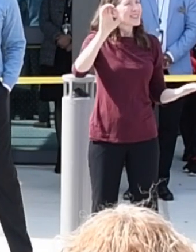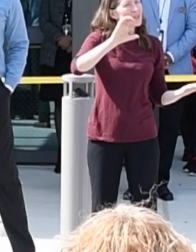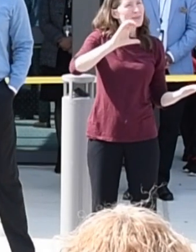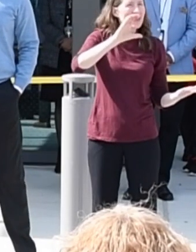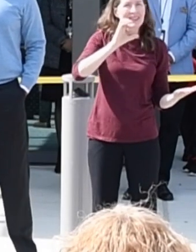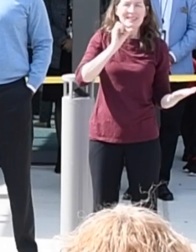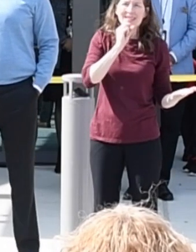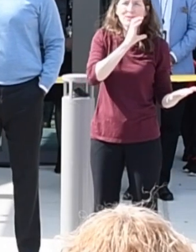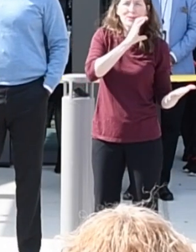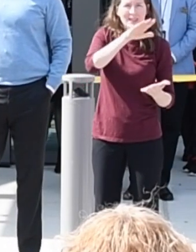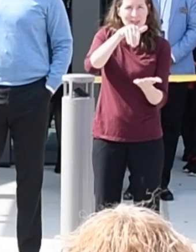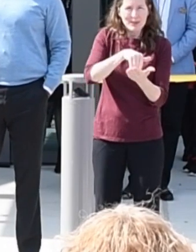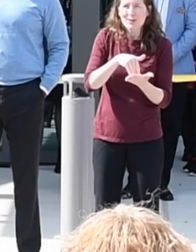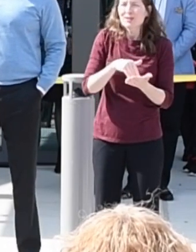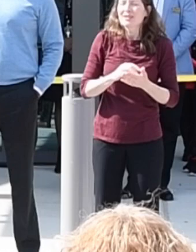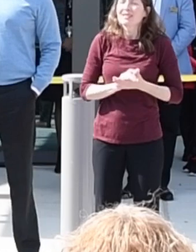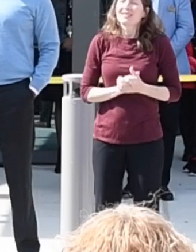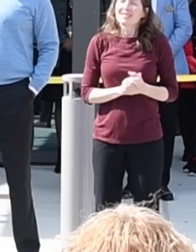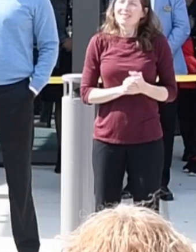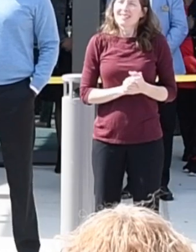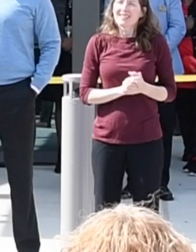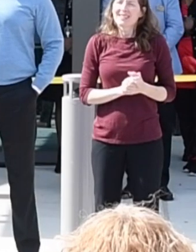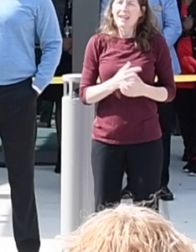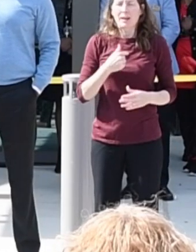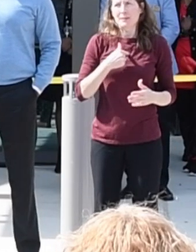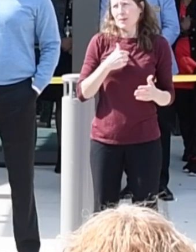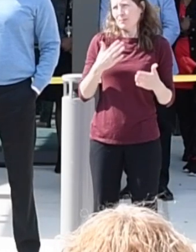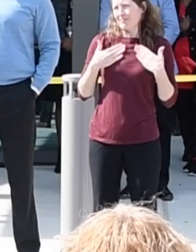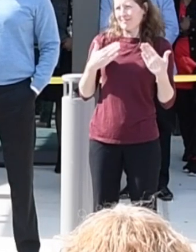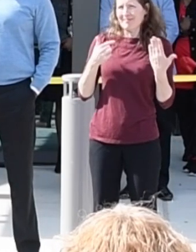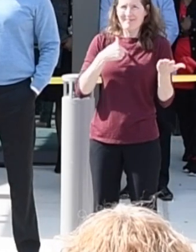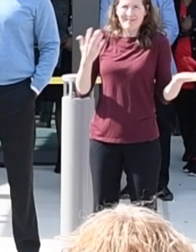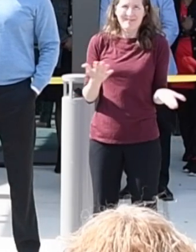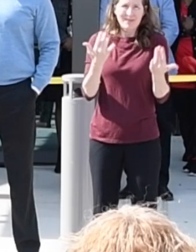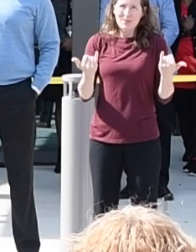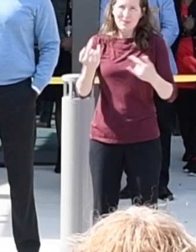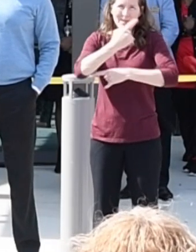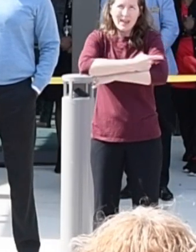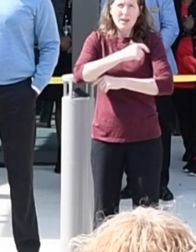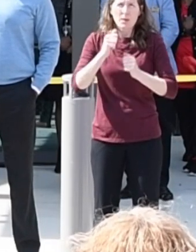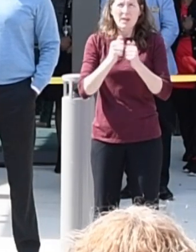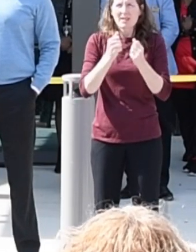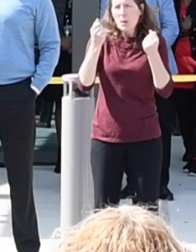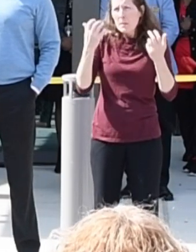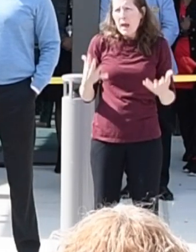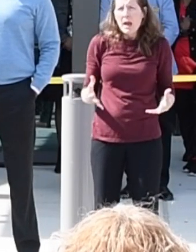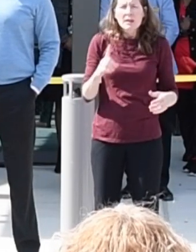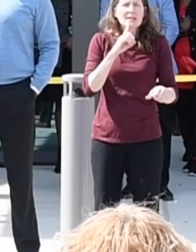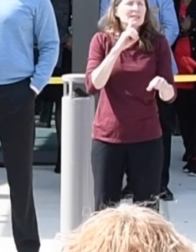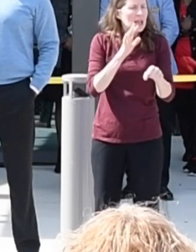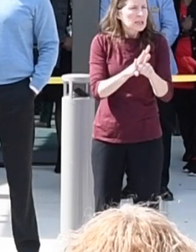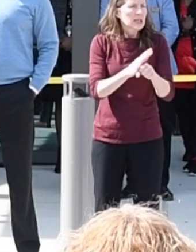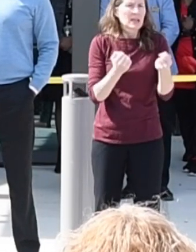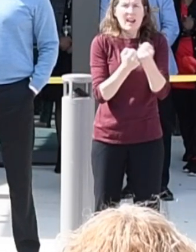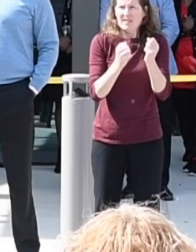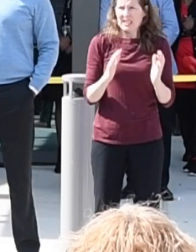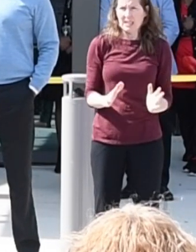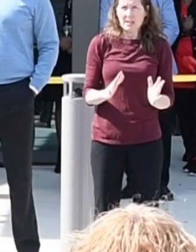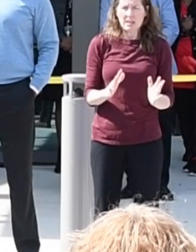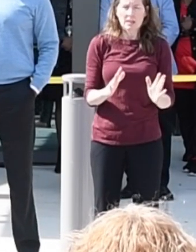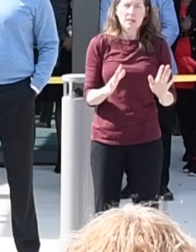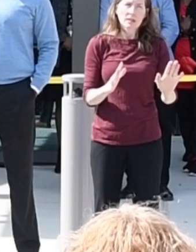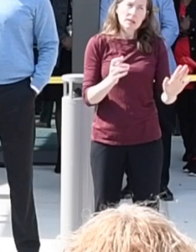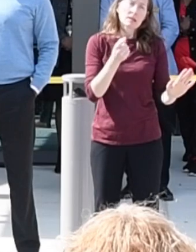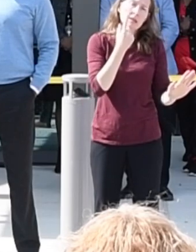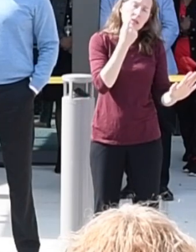Center. I am so glad to be here today with so many dedicated advocates. The center took a little longer